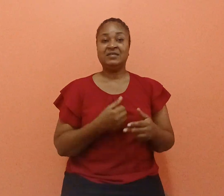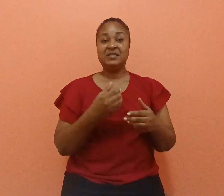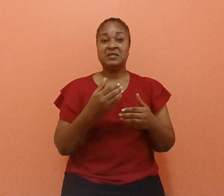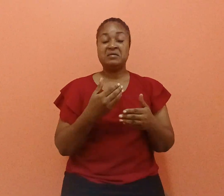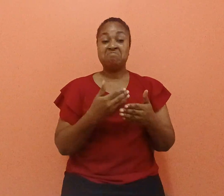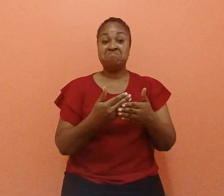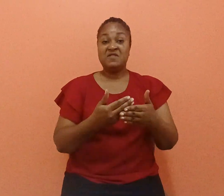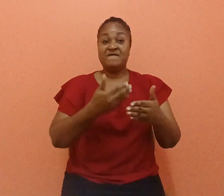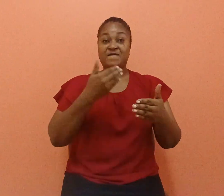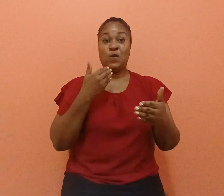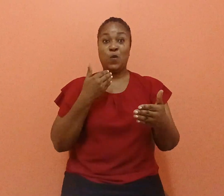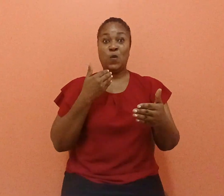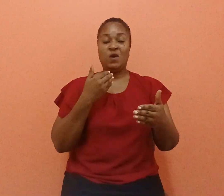Before,